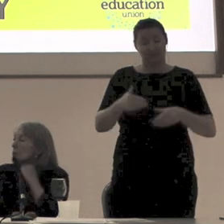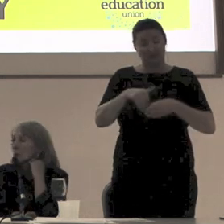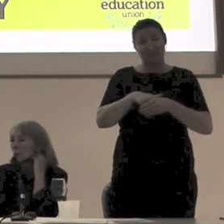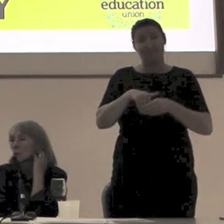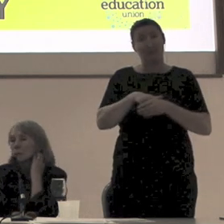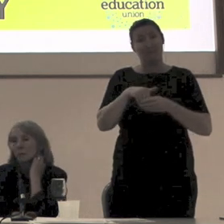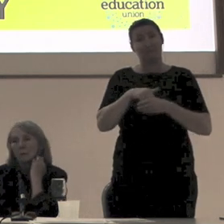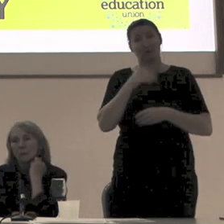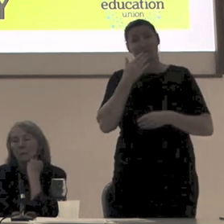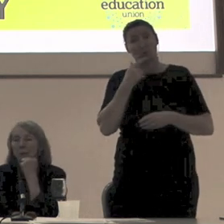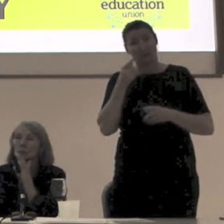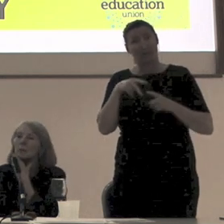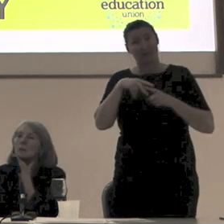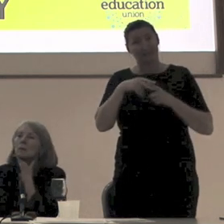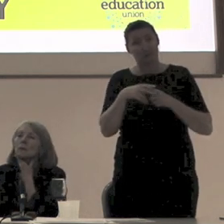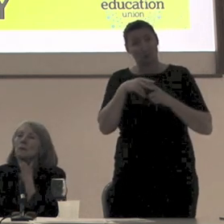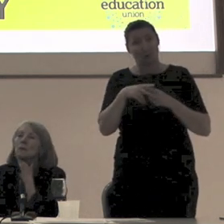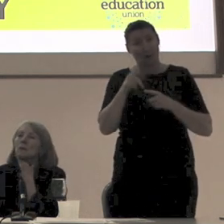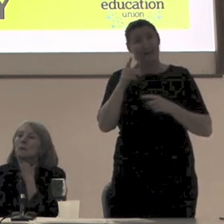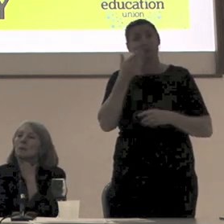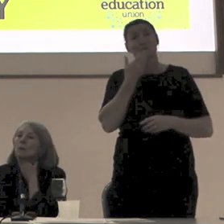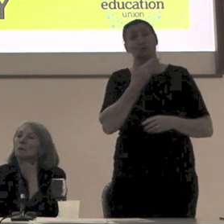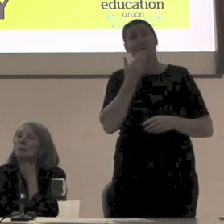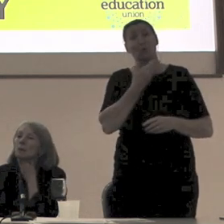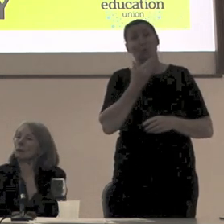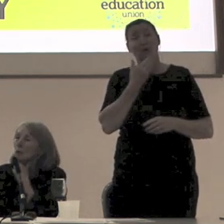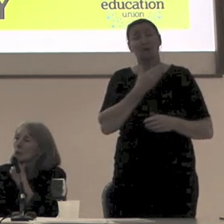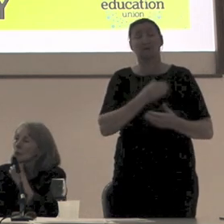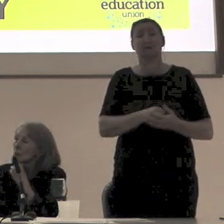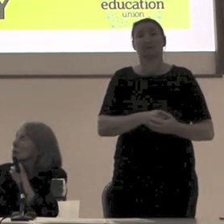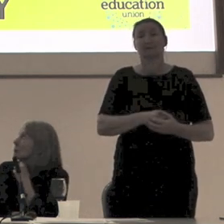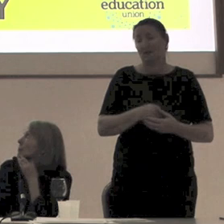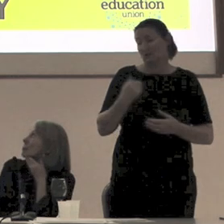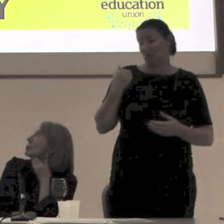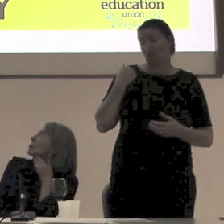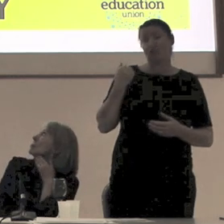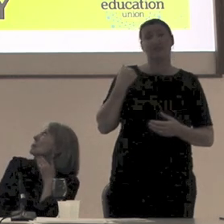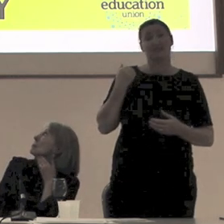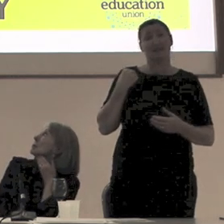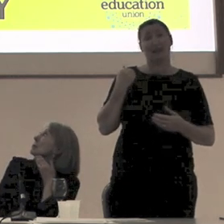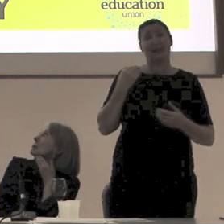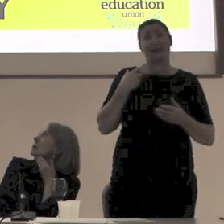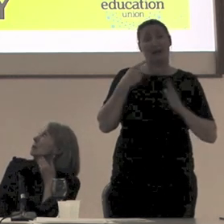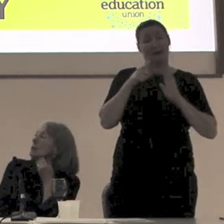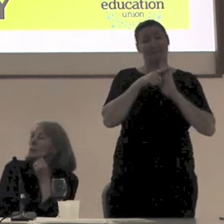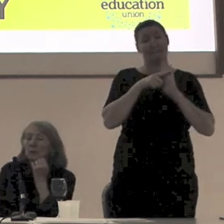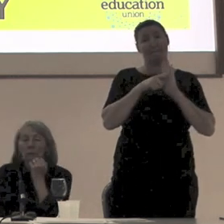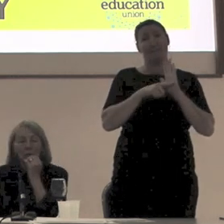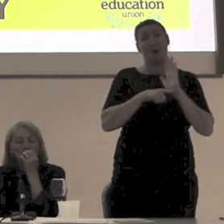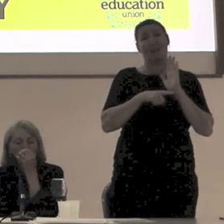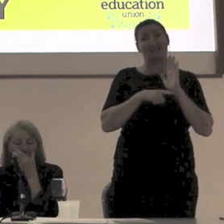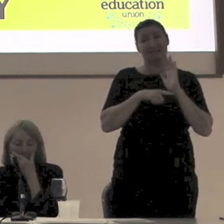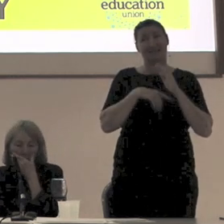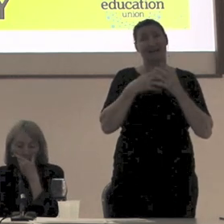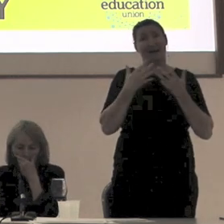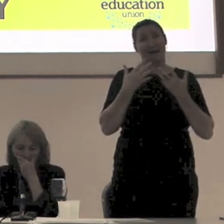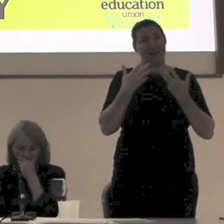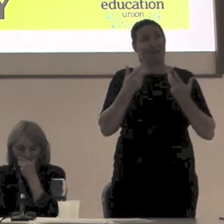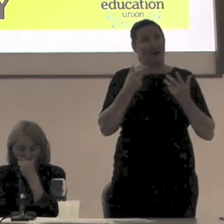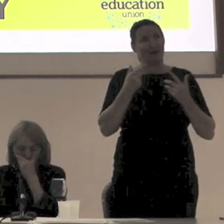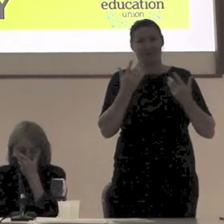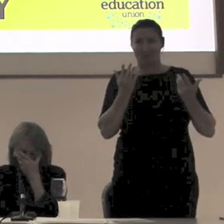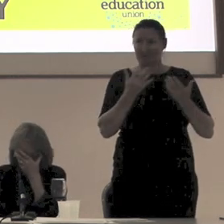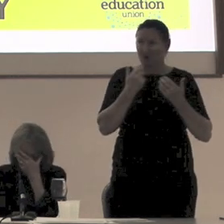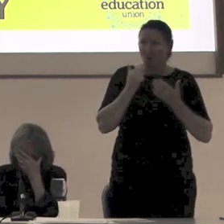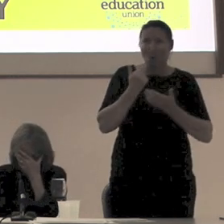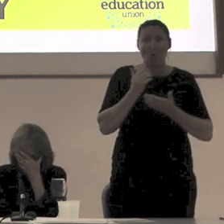our latest tool, the Reasonable Adjustment Passport and Policy, has been widely welcomed. Now, all